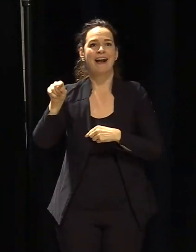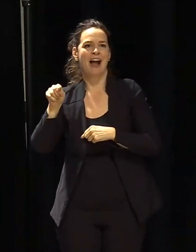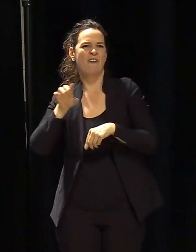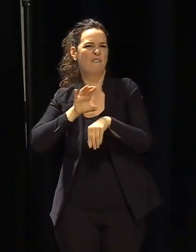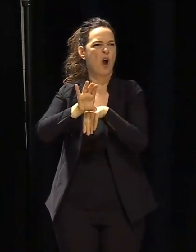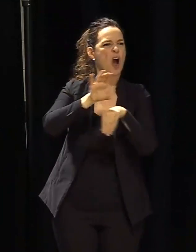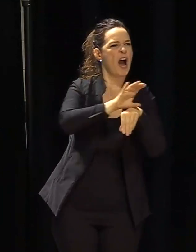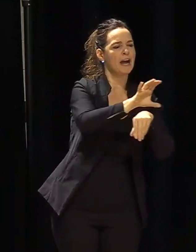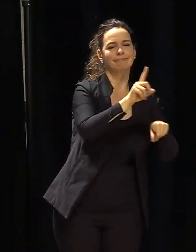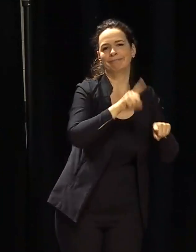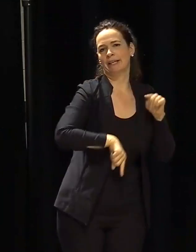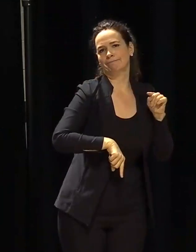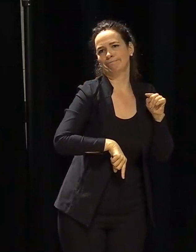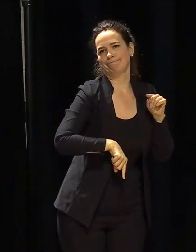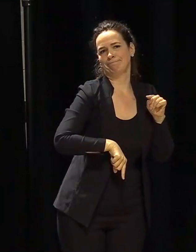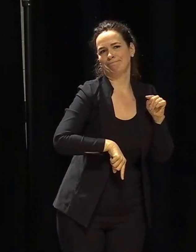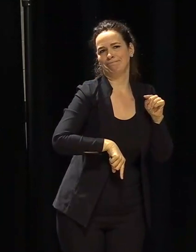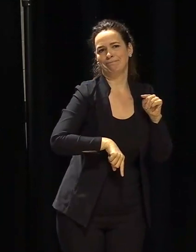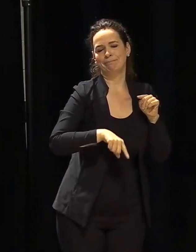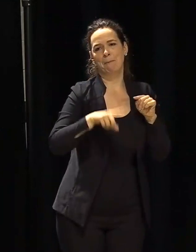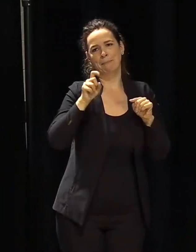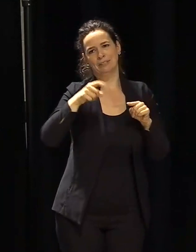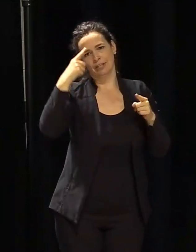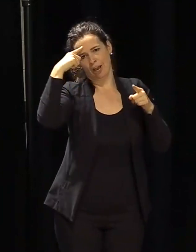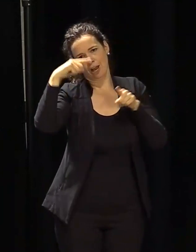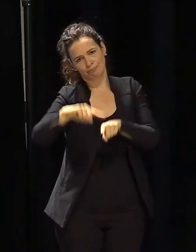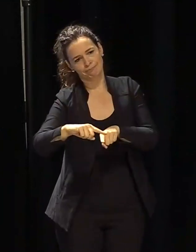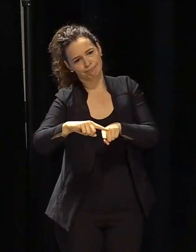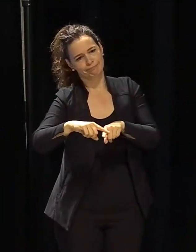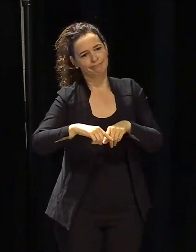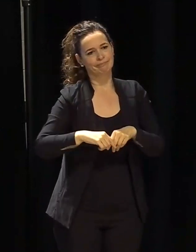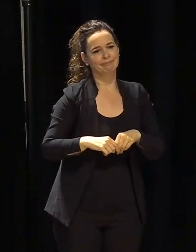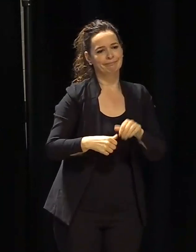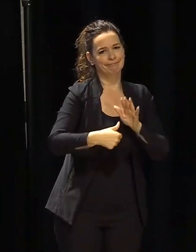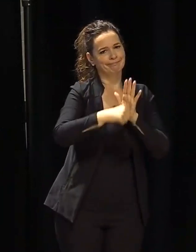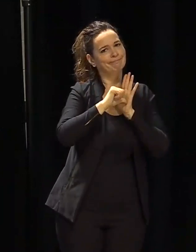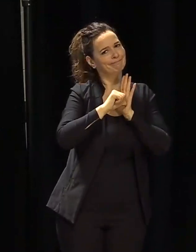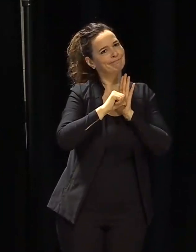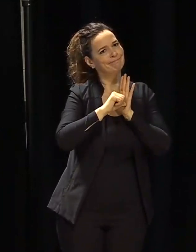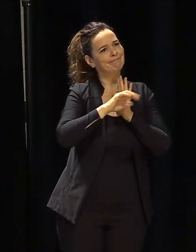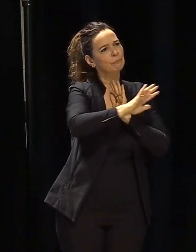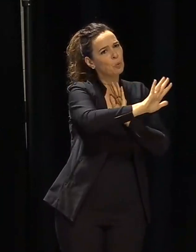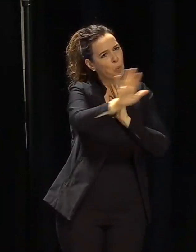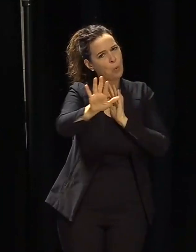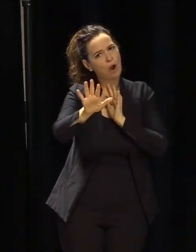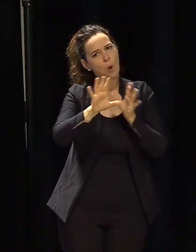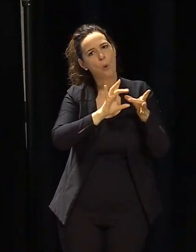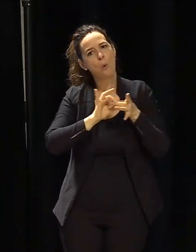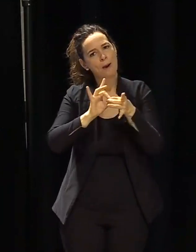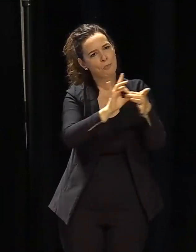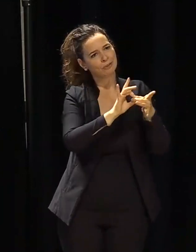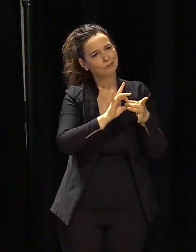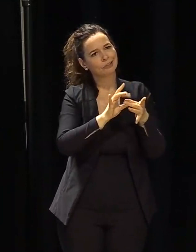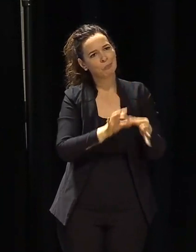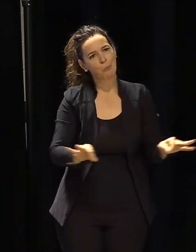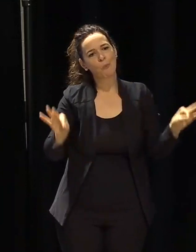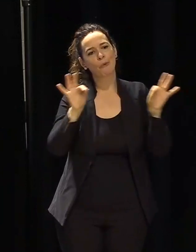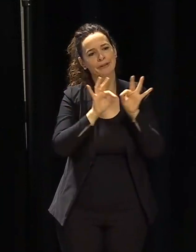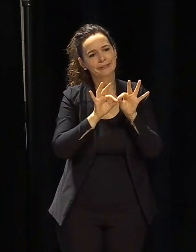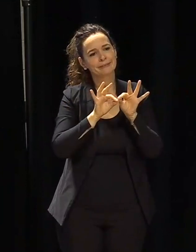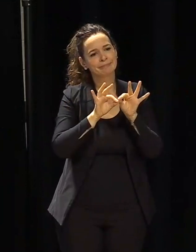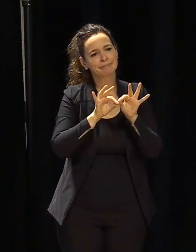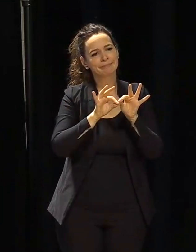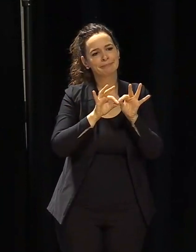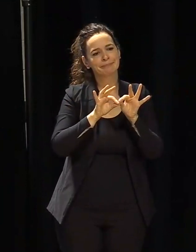talked about this, and we all probably know people who've gotten the virus various ways,